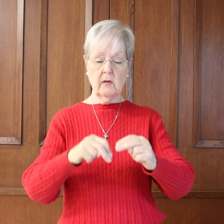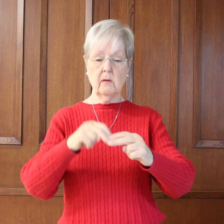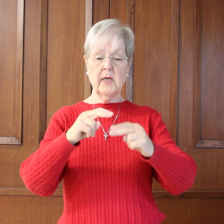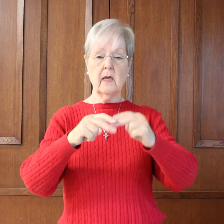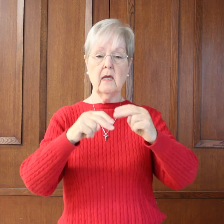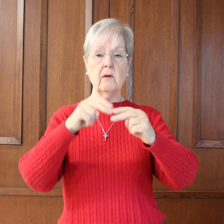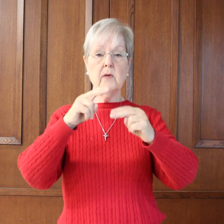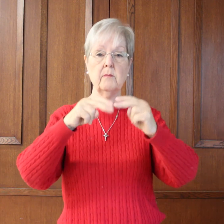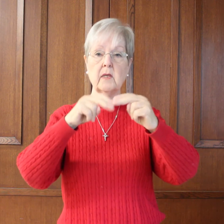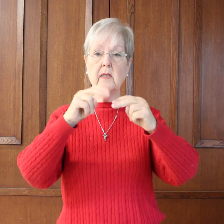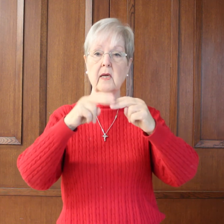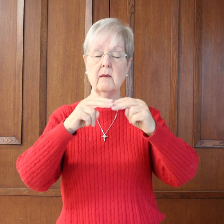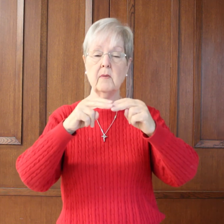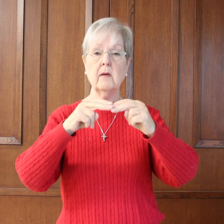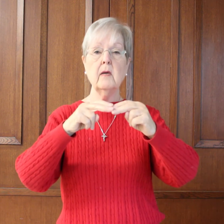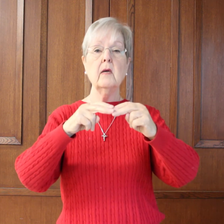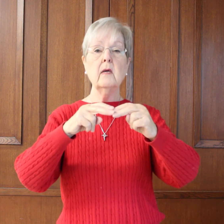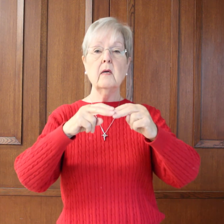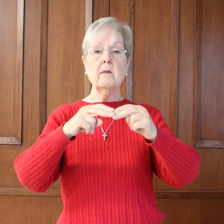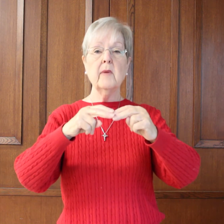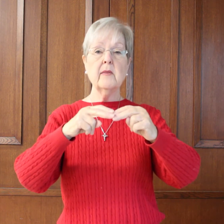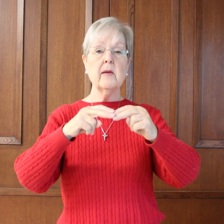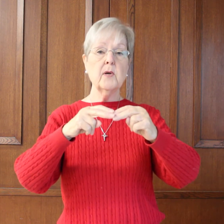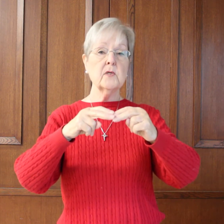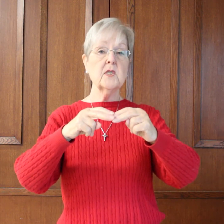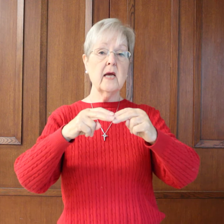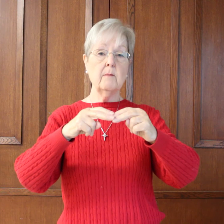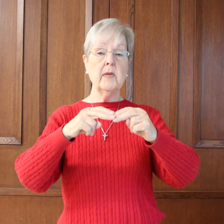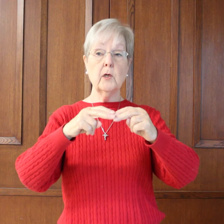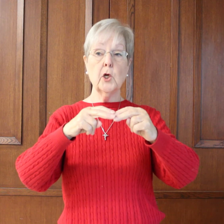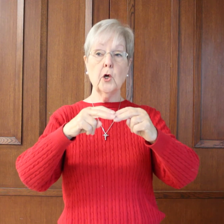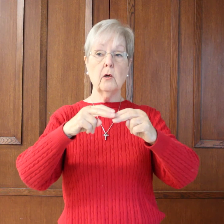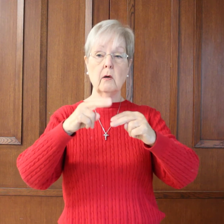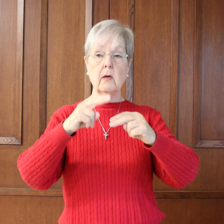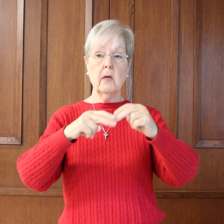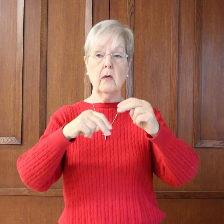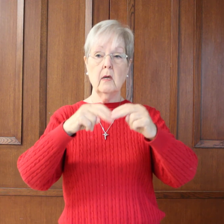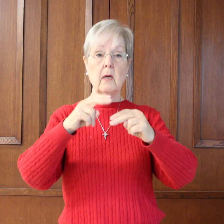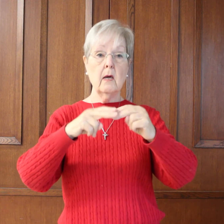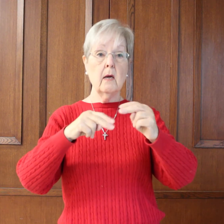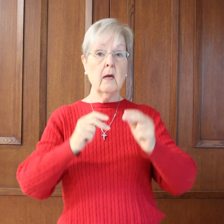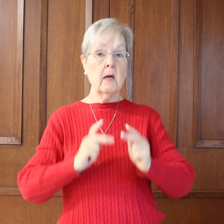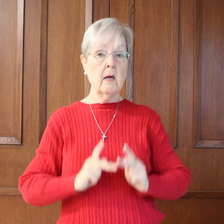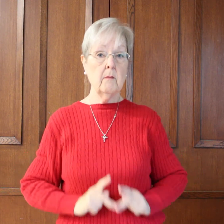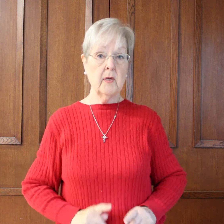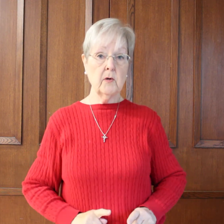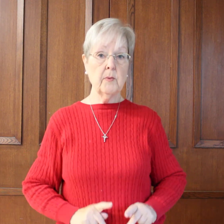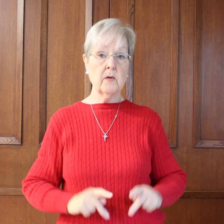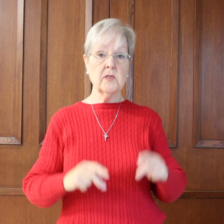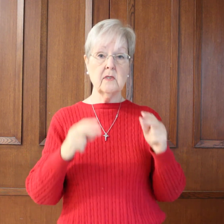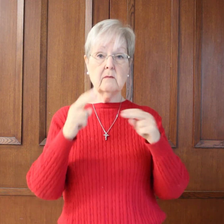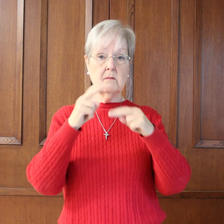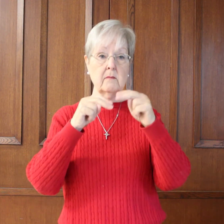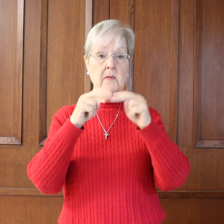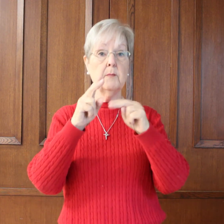little bit low and build it up. Make that person a builder. A builder person. A